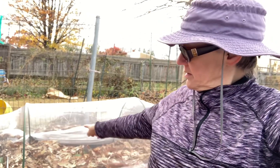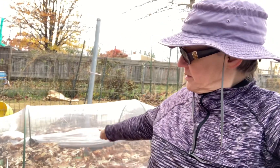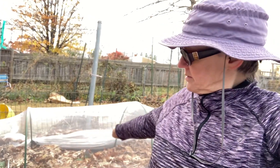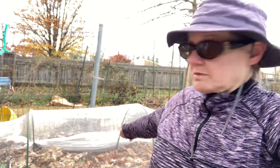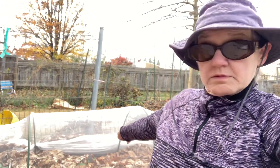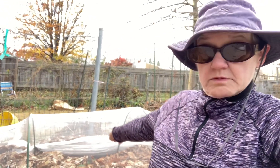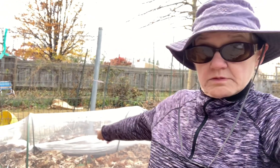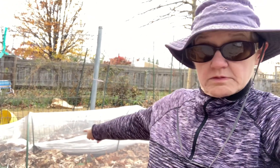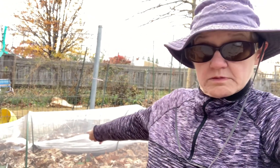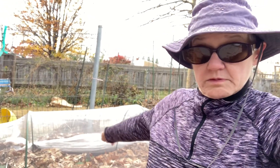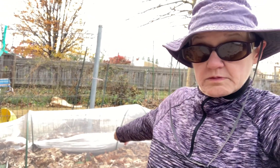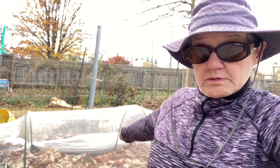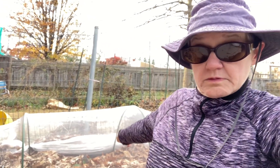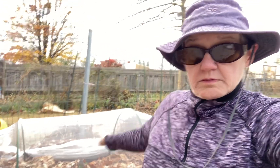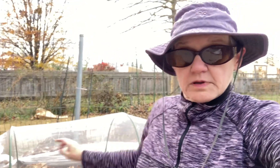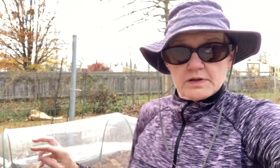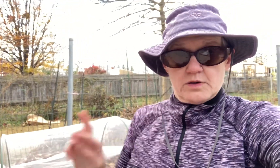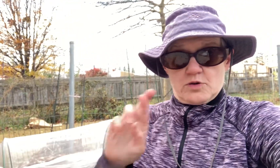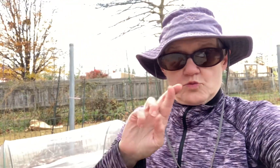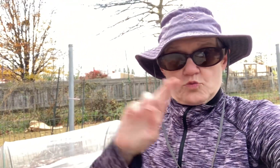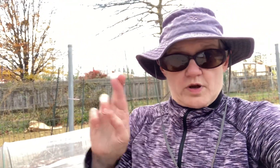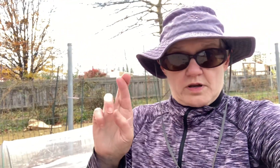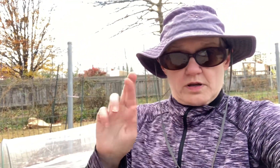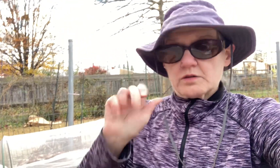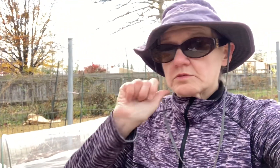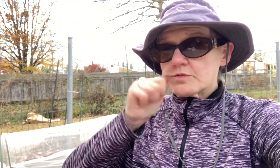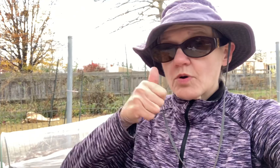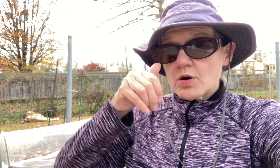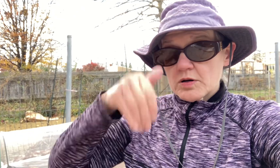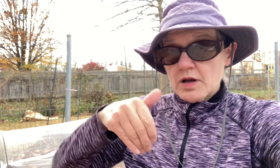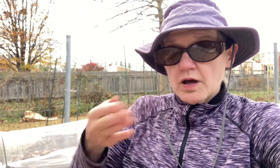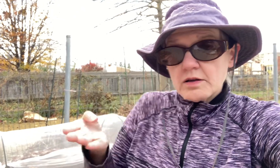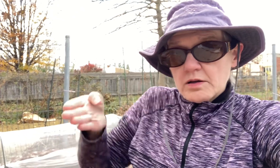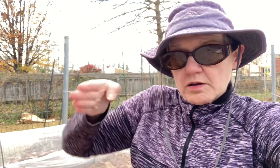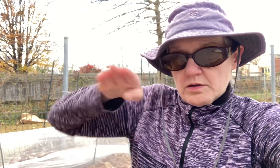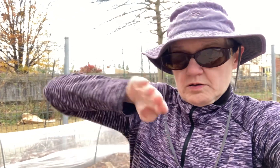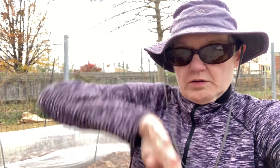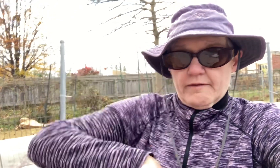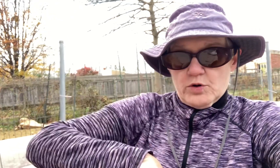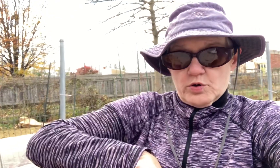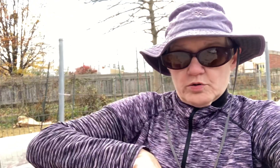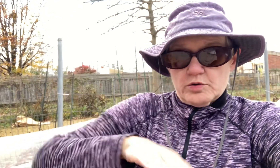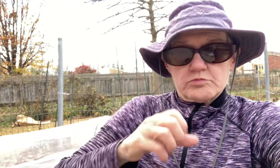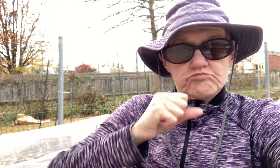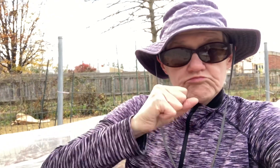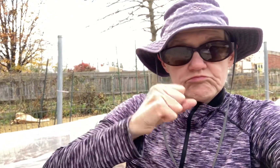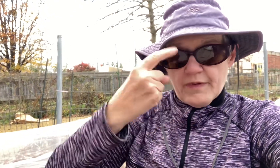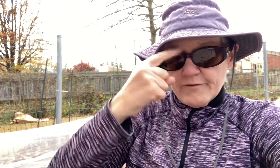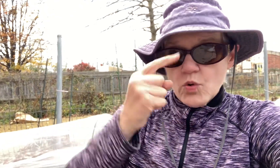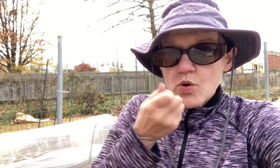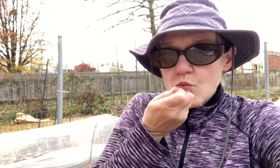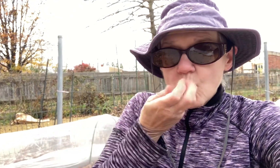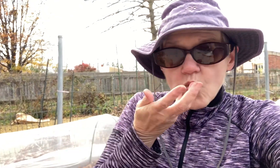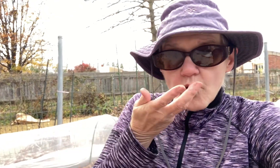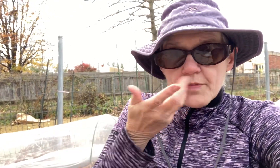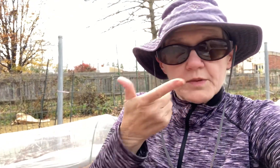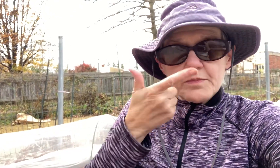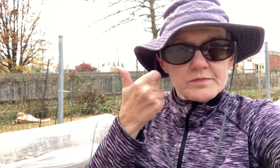See the fleece under there? It's ready for tomorrow night. I'm going to put the fleece over it too to keep